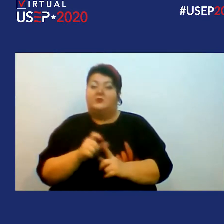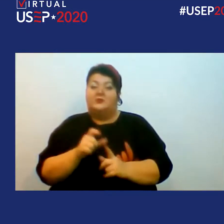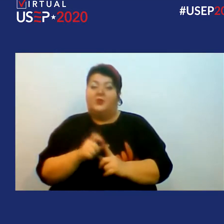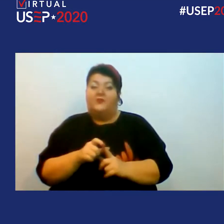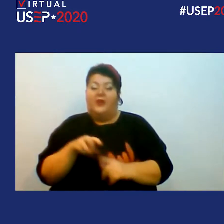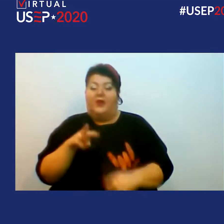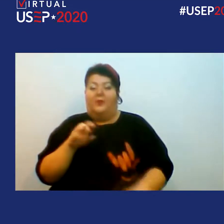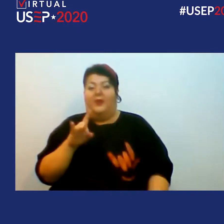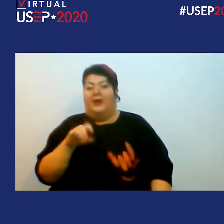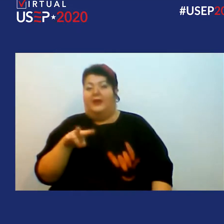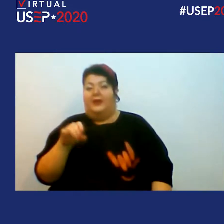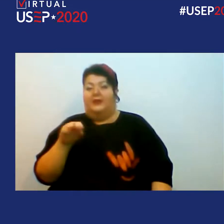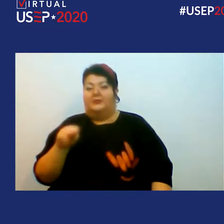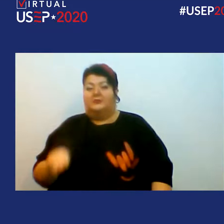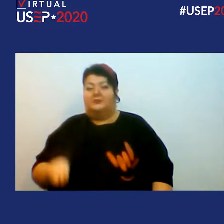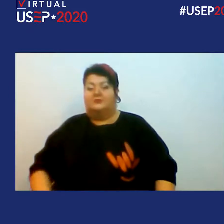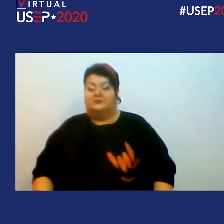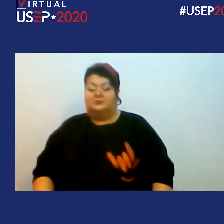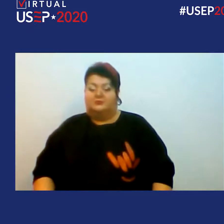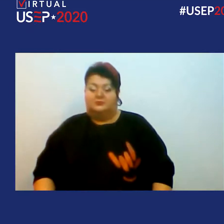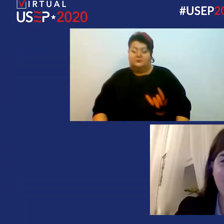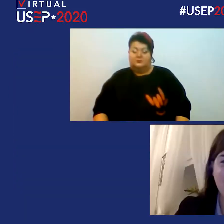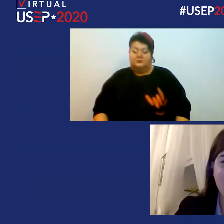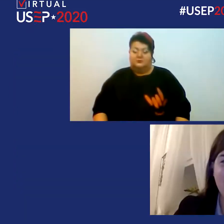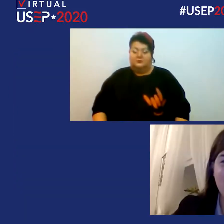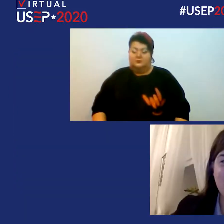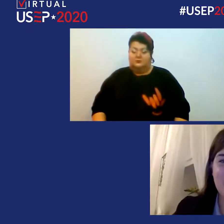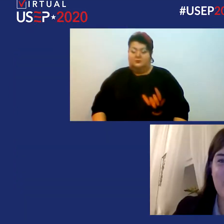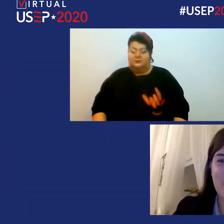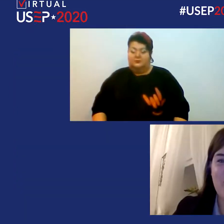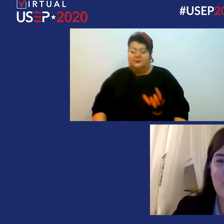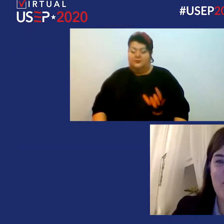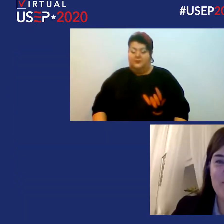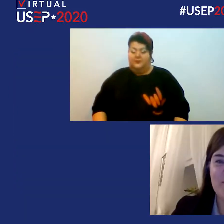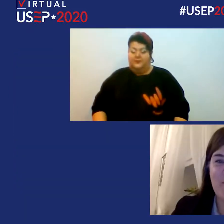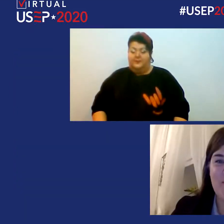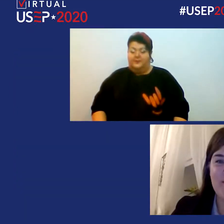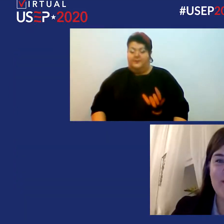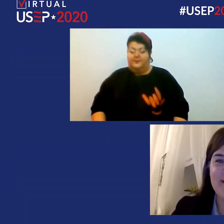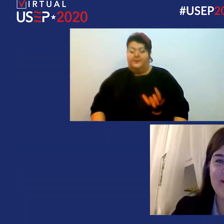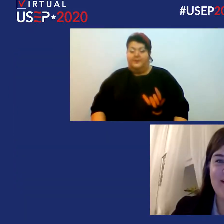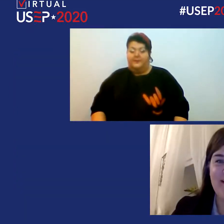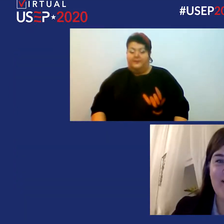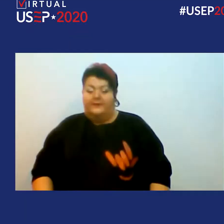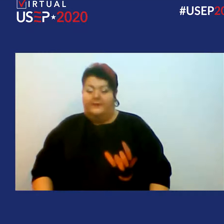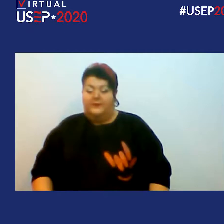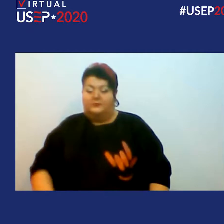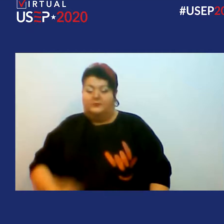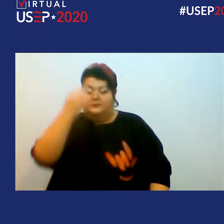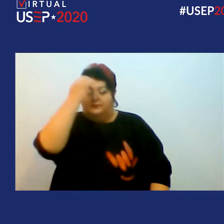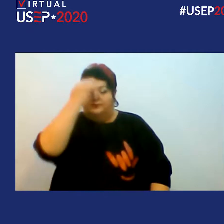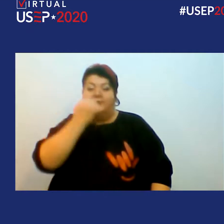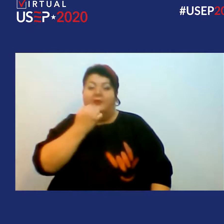elections. Back to you, Meredith. Thank you, Elisa. So we're also welcoming